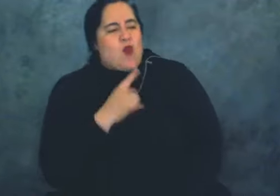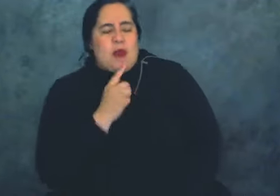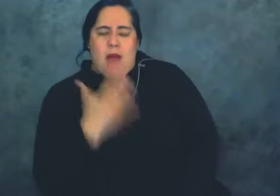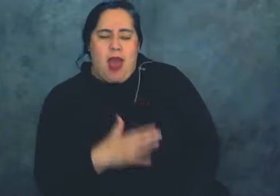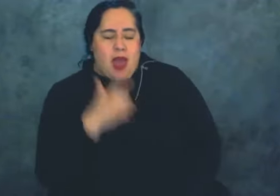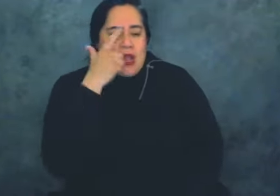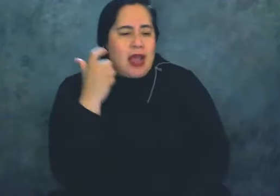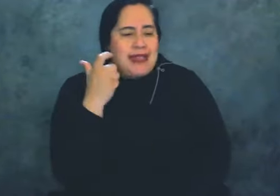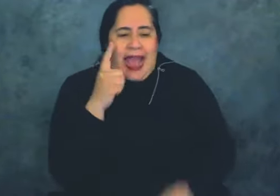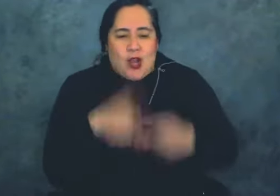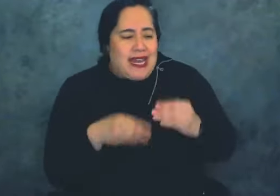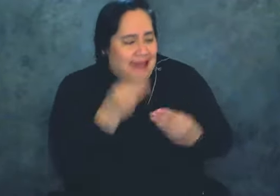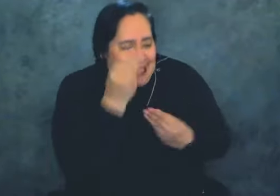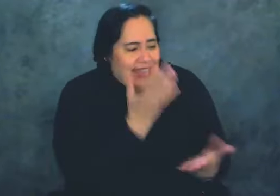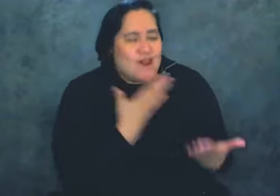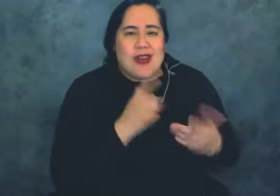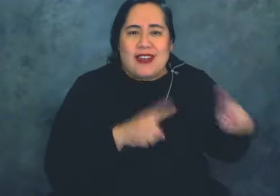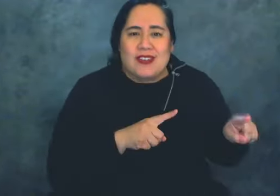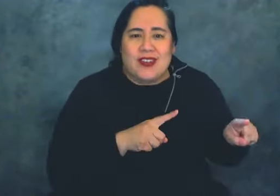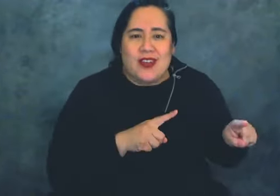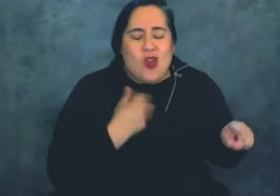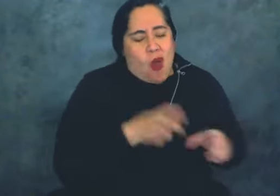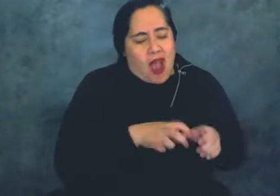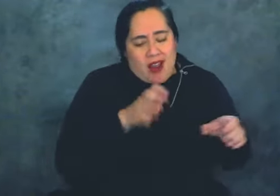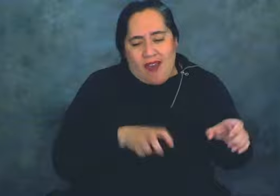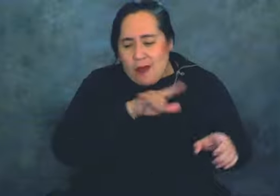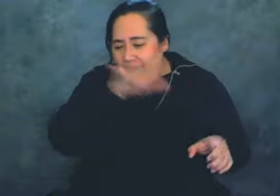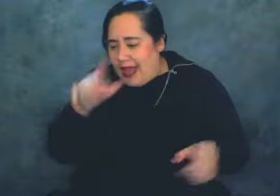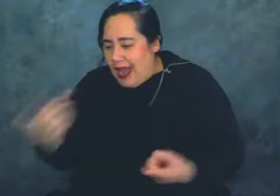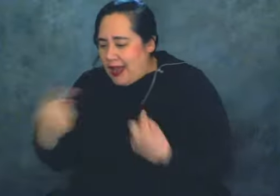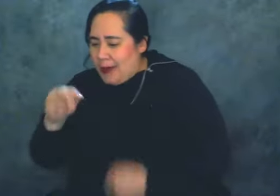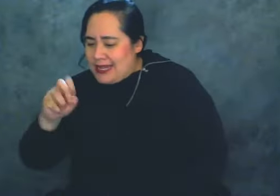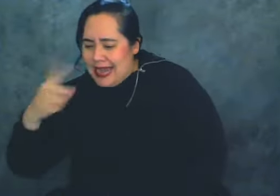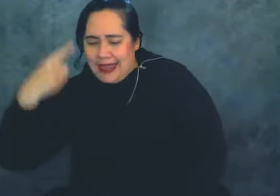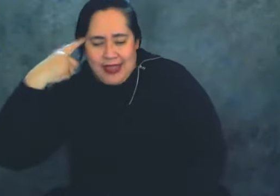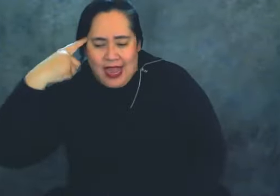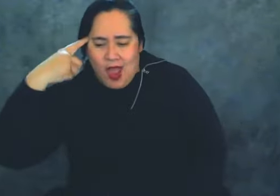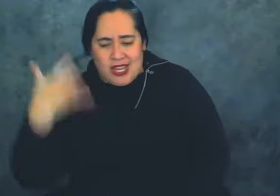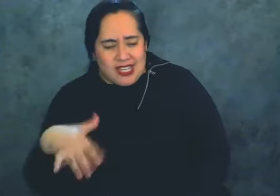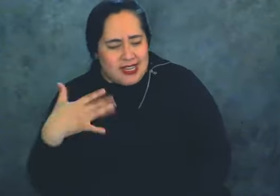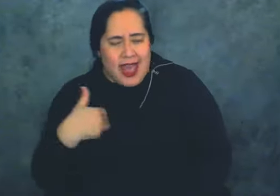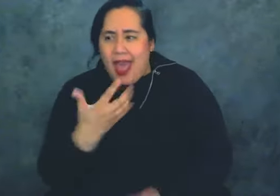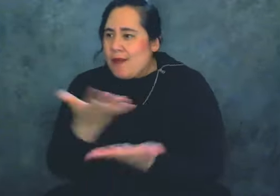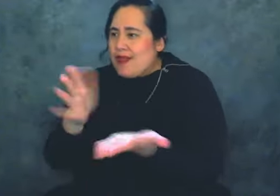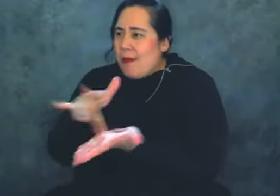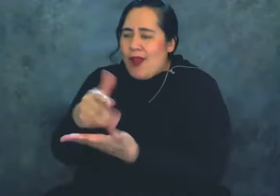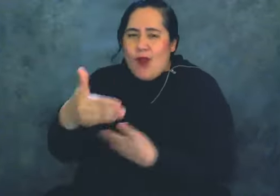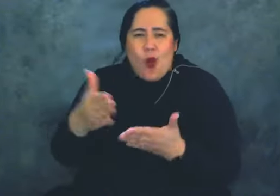because I couldn't give her a good answer. So I get off the plane and I come to TED. And I think, geez, I'm in the middle of a room of successful